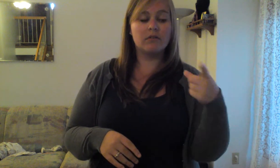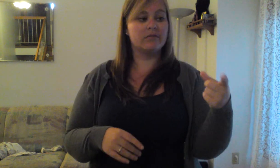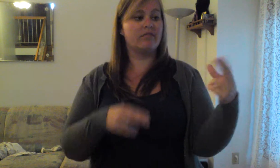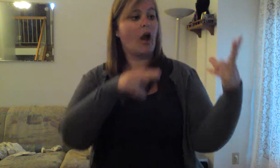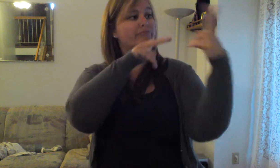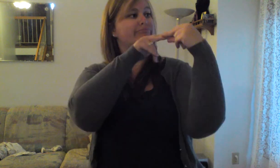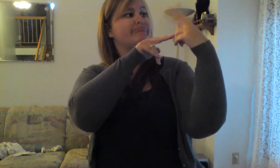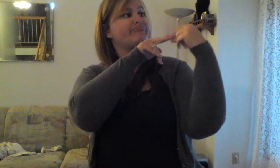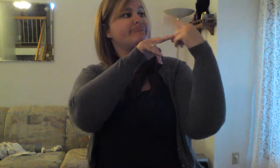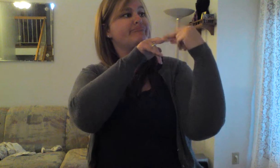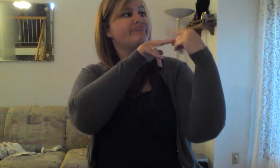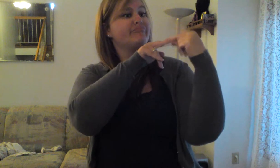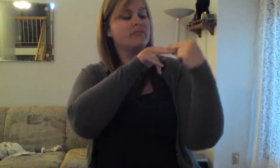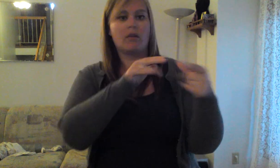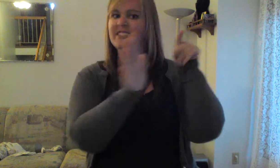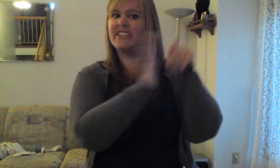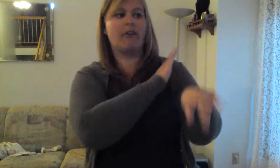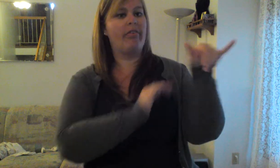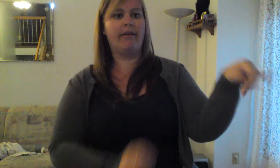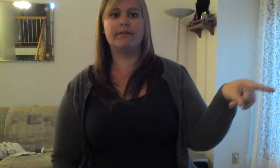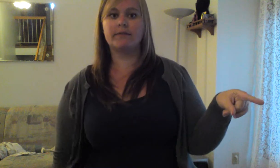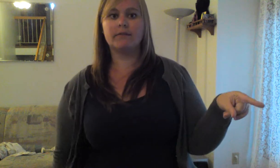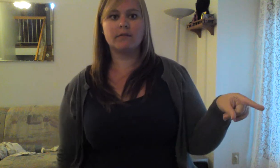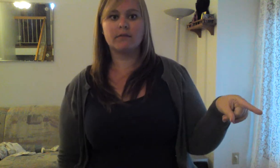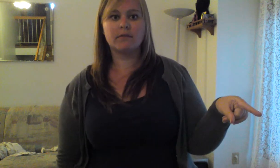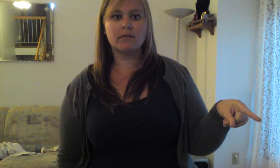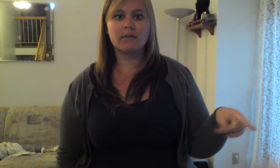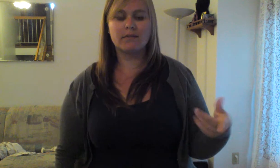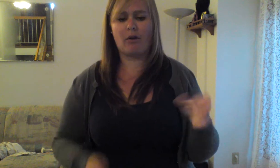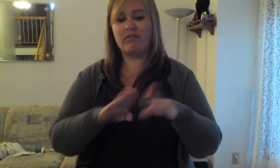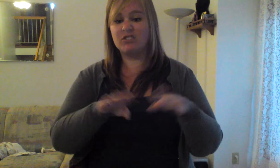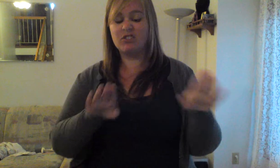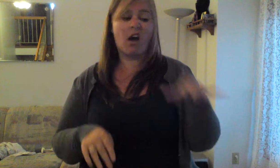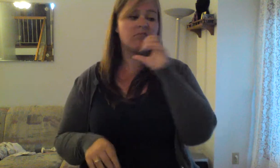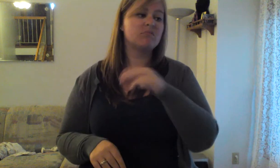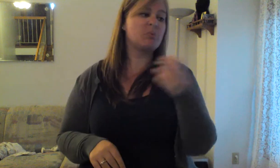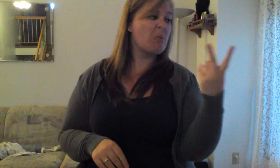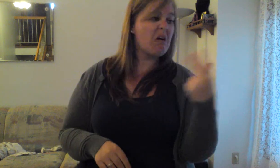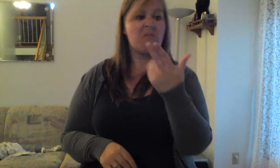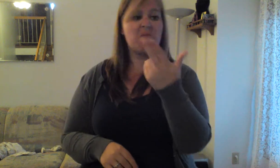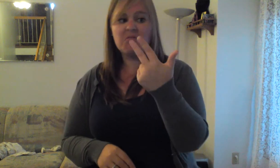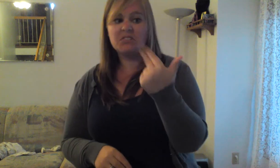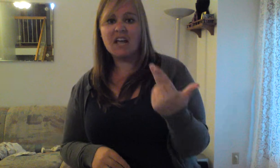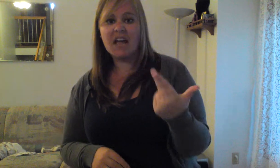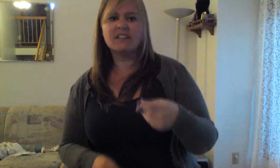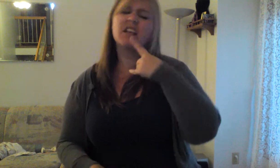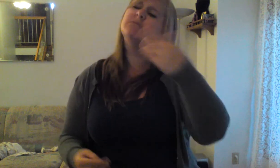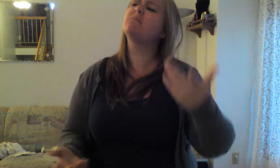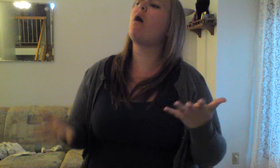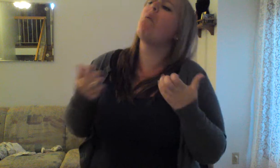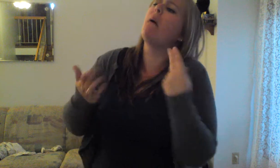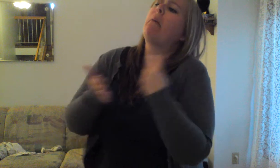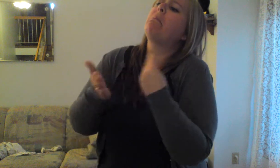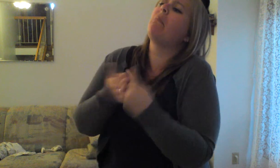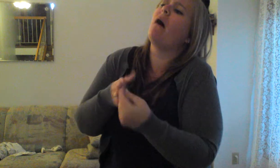parents. Ooh, you gotta kill that little parasite. And even when a child is like 12 or 13 years old and says, yo, I want some money for school, I want some money